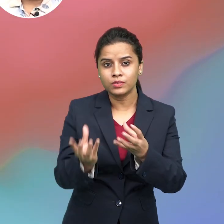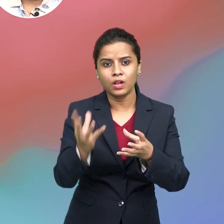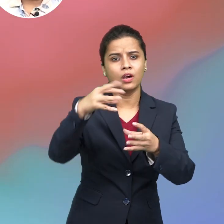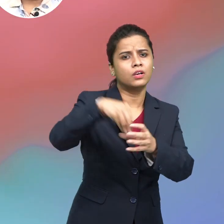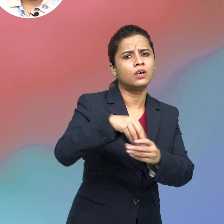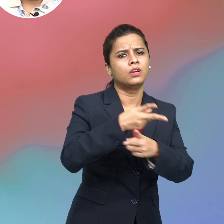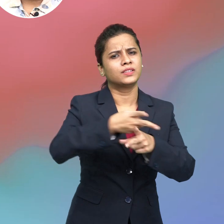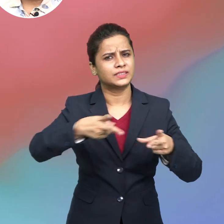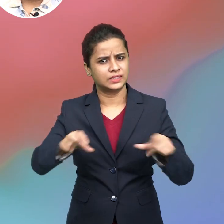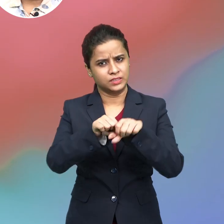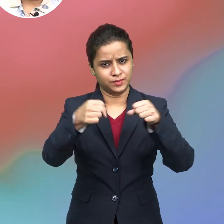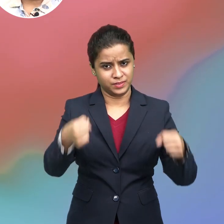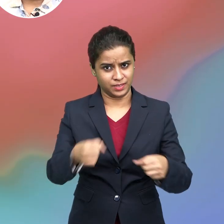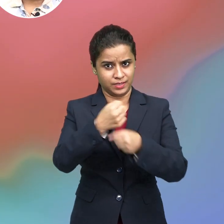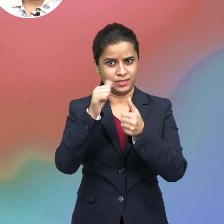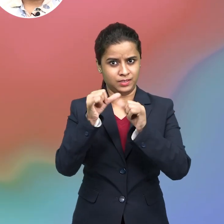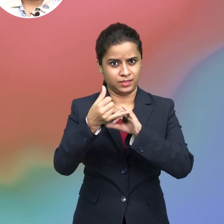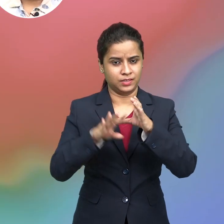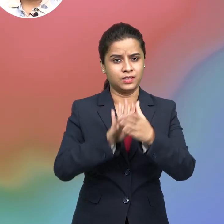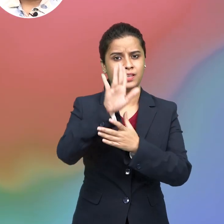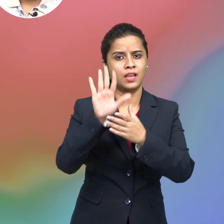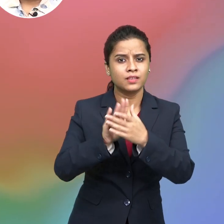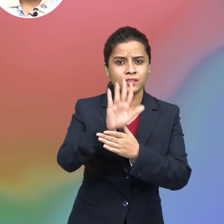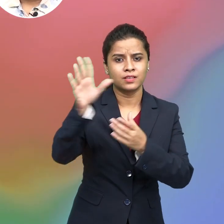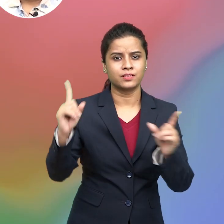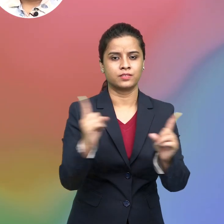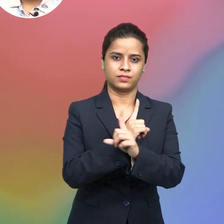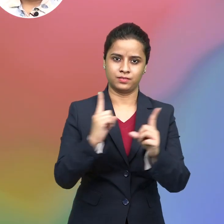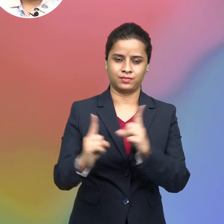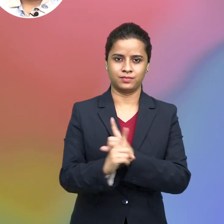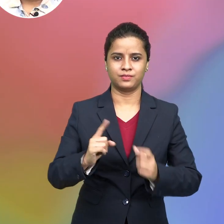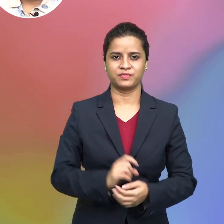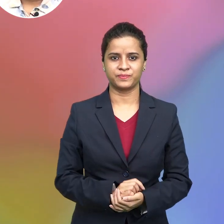with different systems for gaseous exchange.